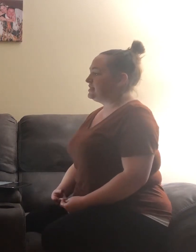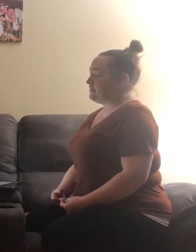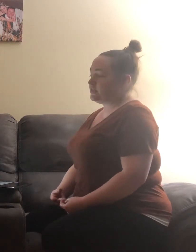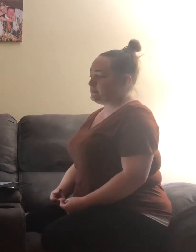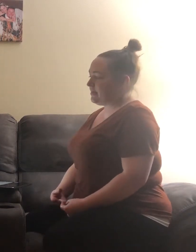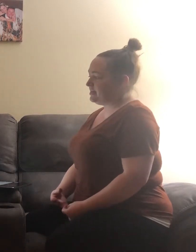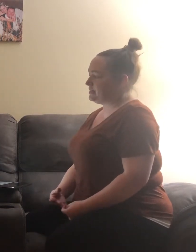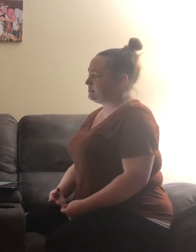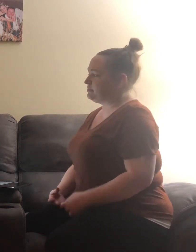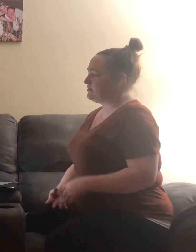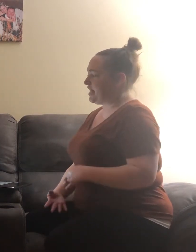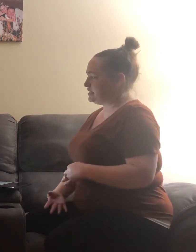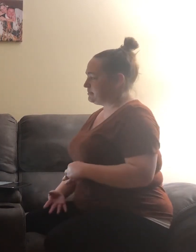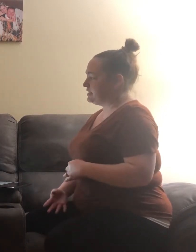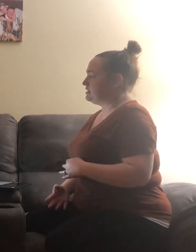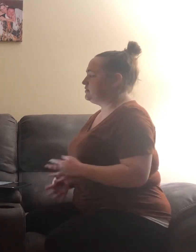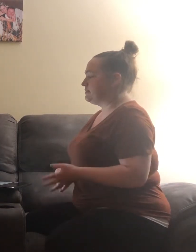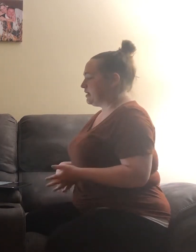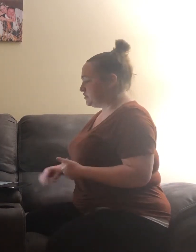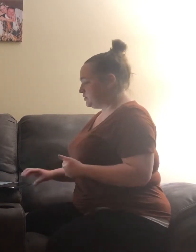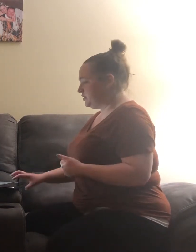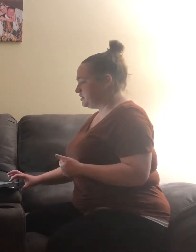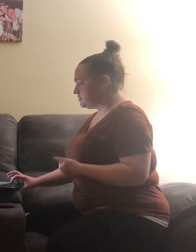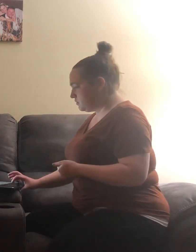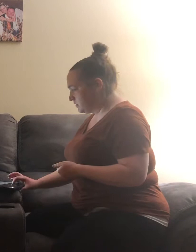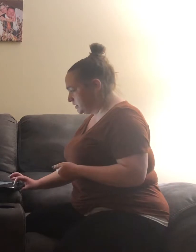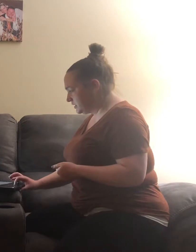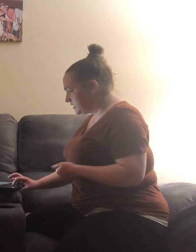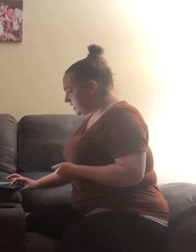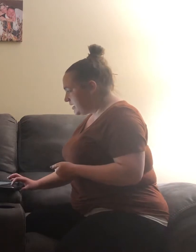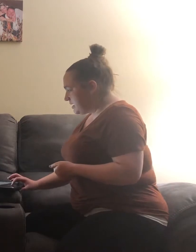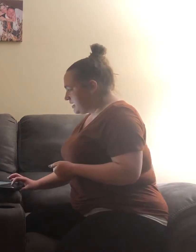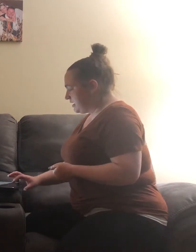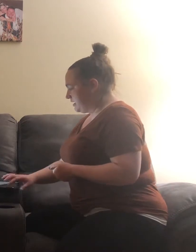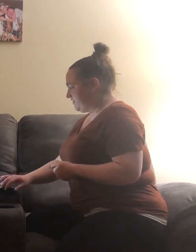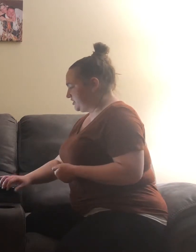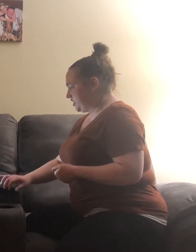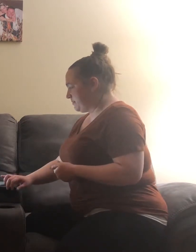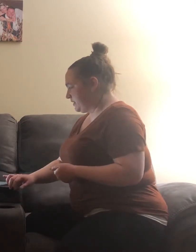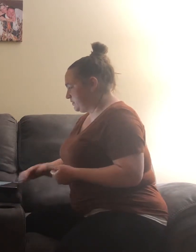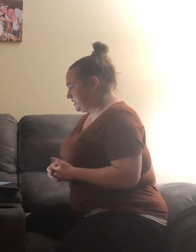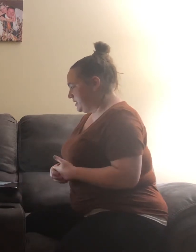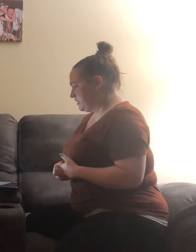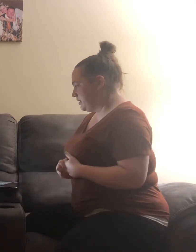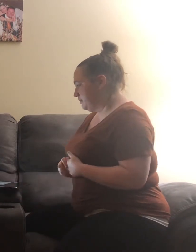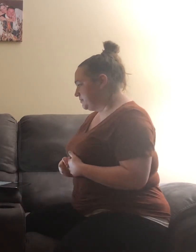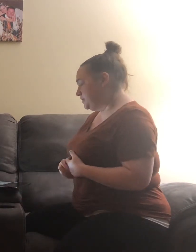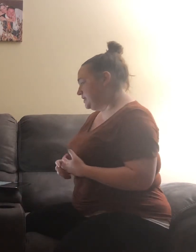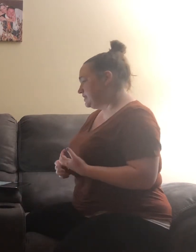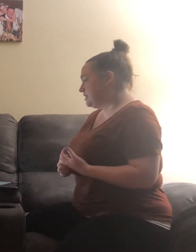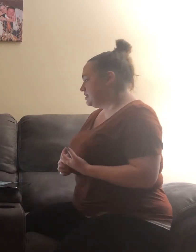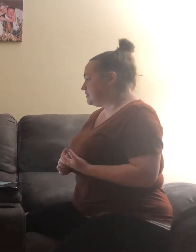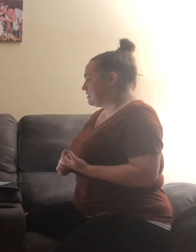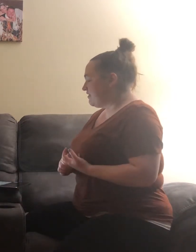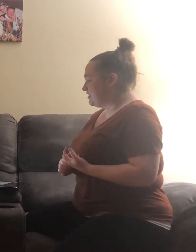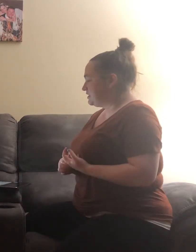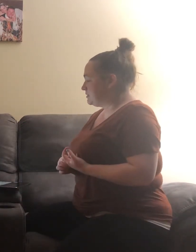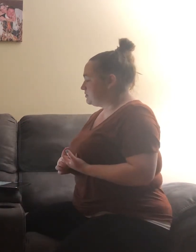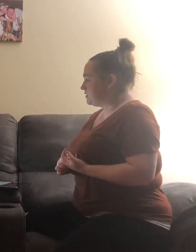Xavier's been having symptoms of asthma since he was about 2 years old. And if I check my notes here, so he's started having symptoms when he